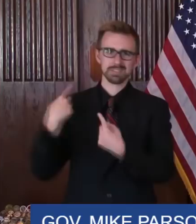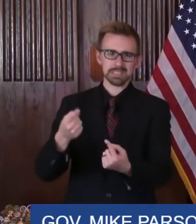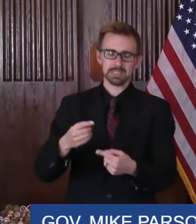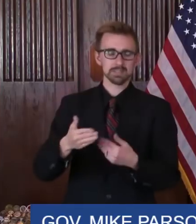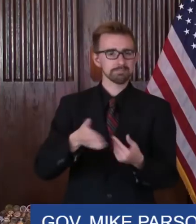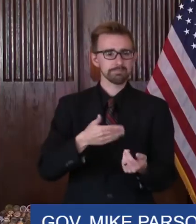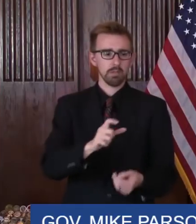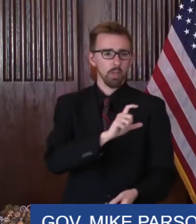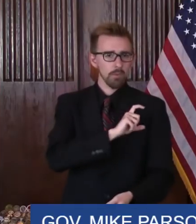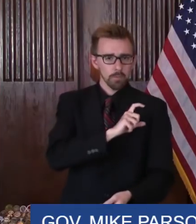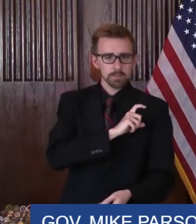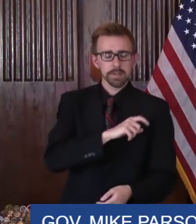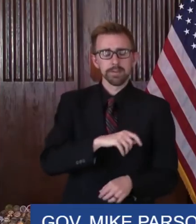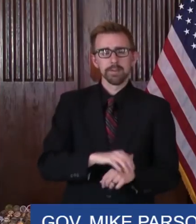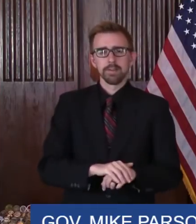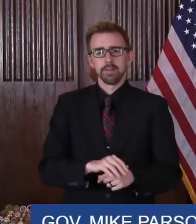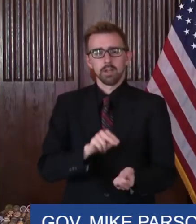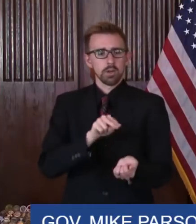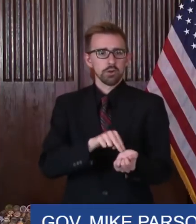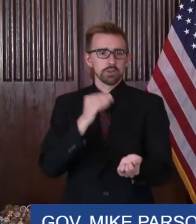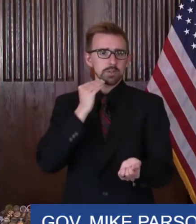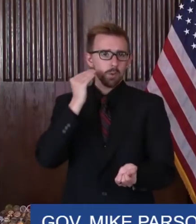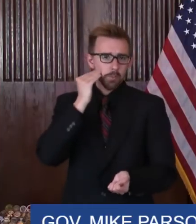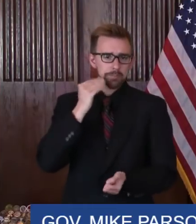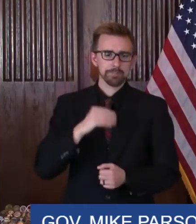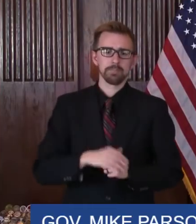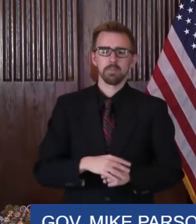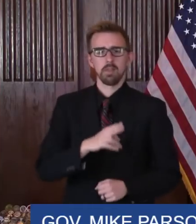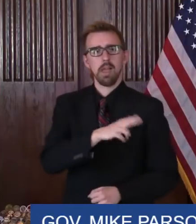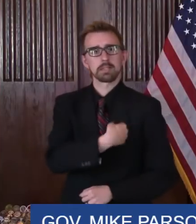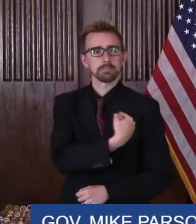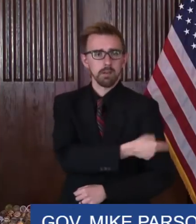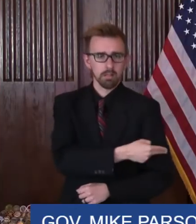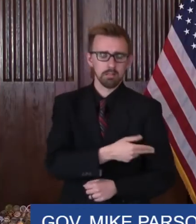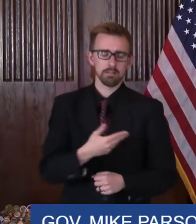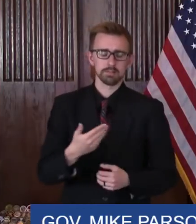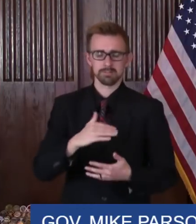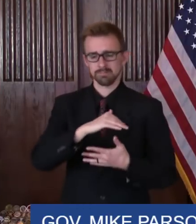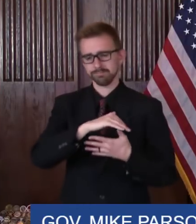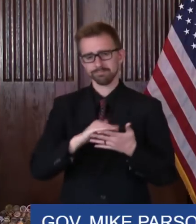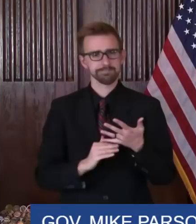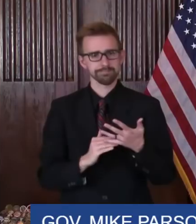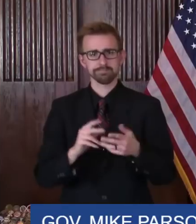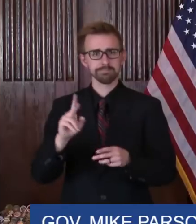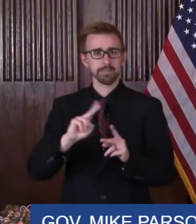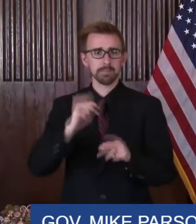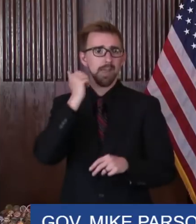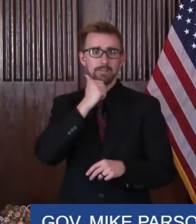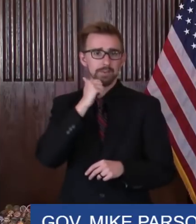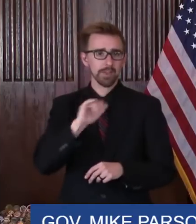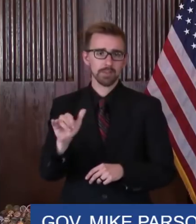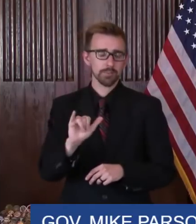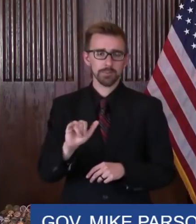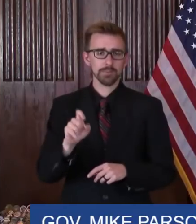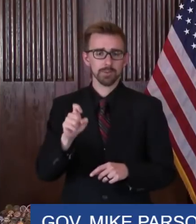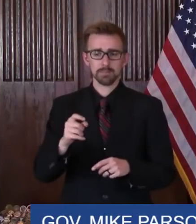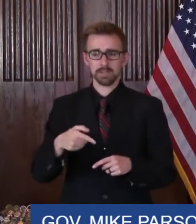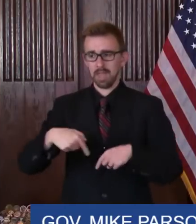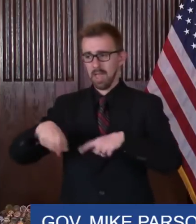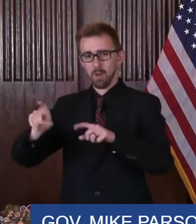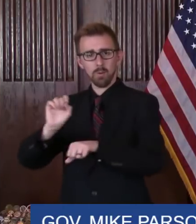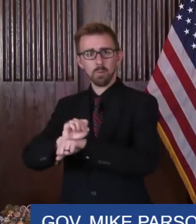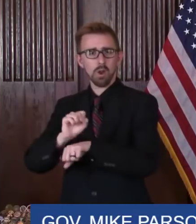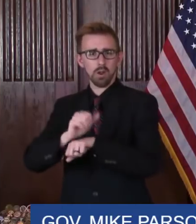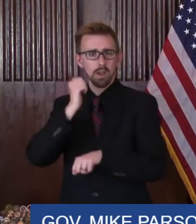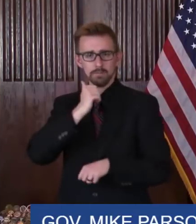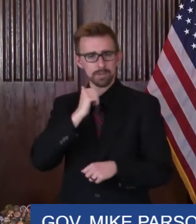law enforcement, whether you're in the nursing homes, whether you're in the hospitals, and whether you're the people, just everyday people that has to be out there serving people